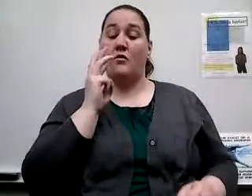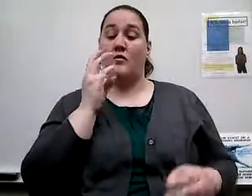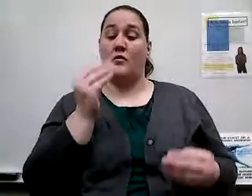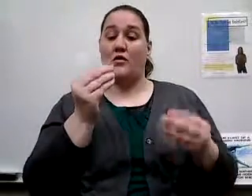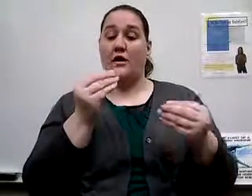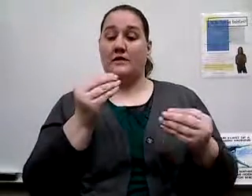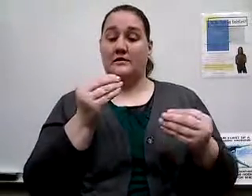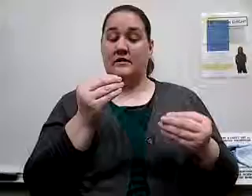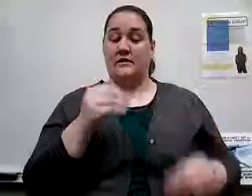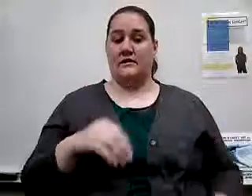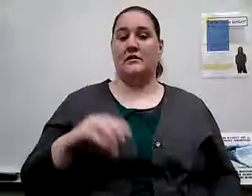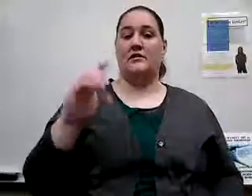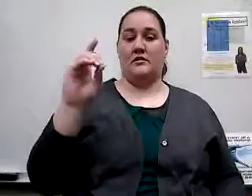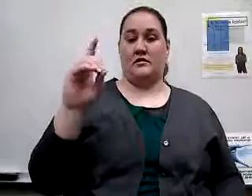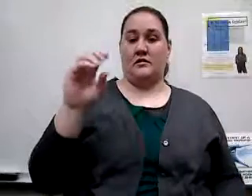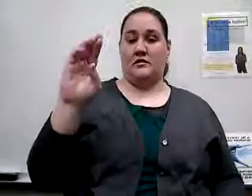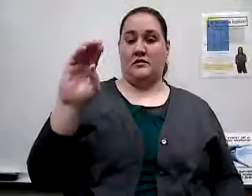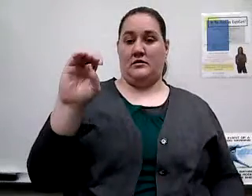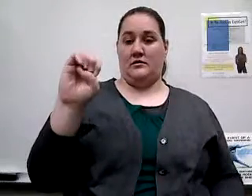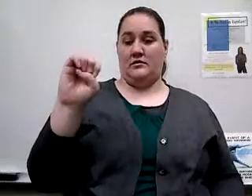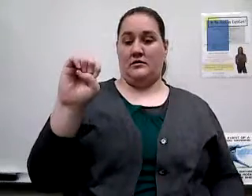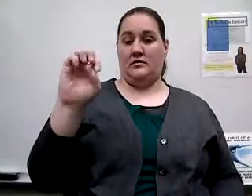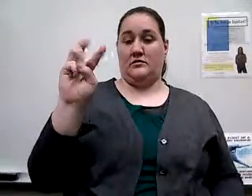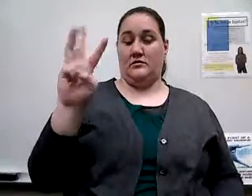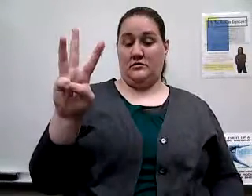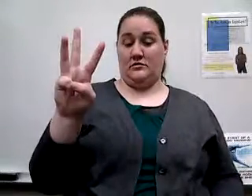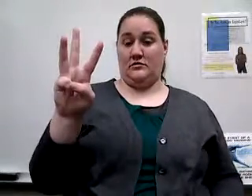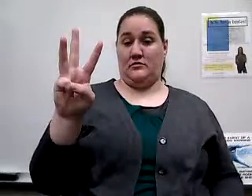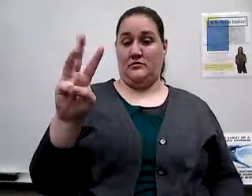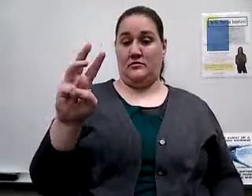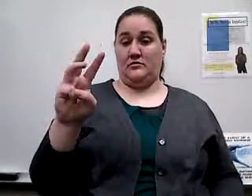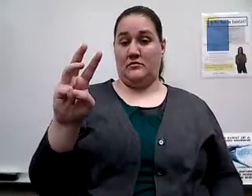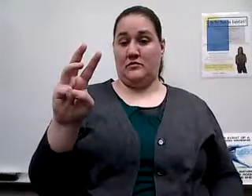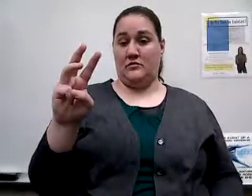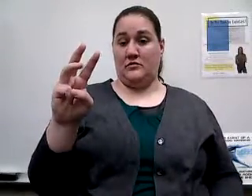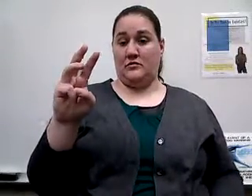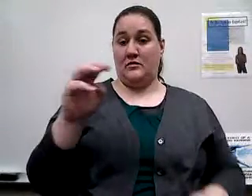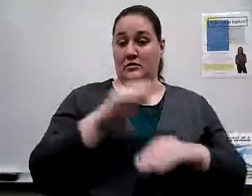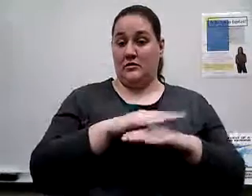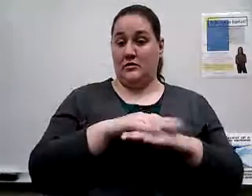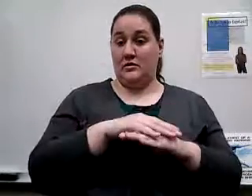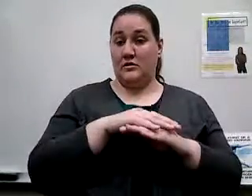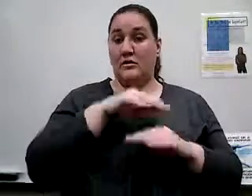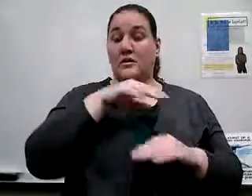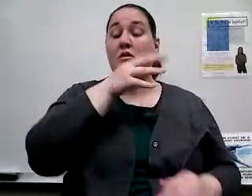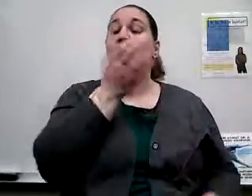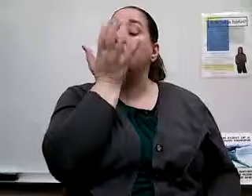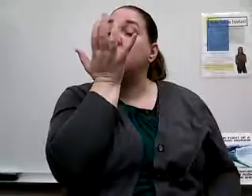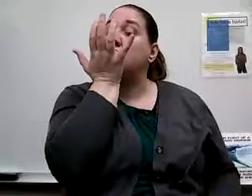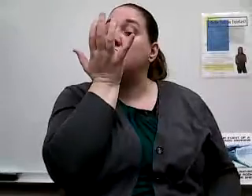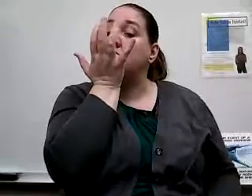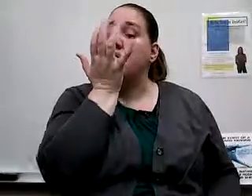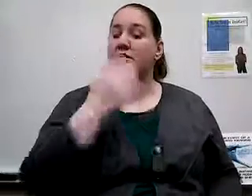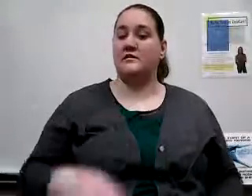out of the atmosphere that has collected on the grass. That's one example. Another example of condensation. I'm sure you've all experienced it.